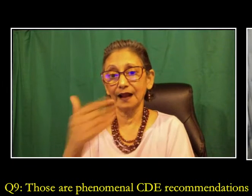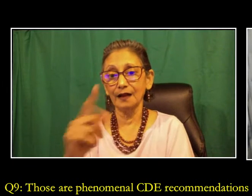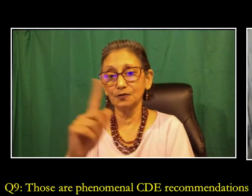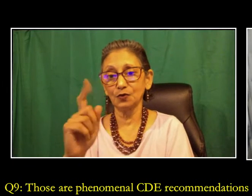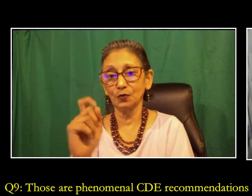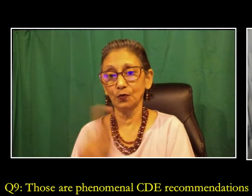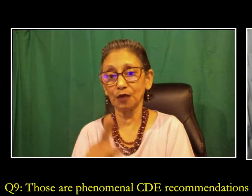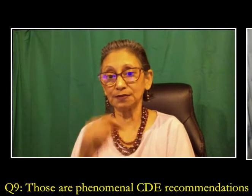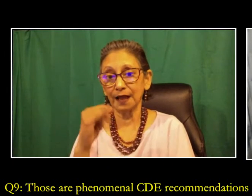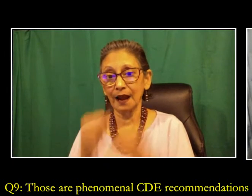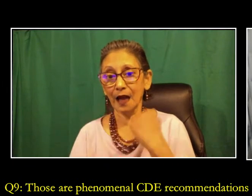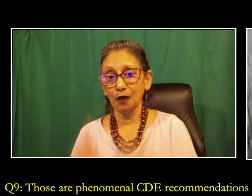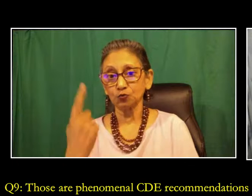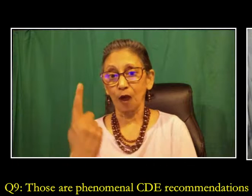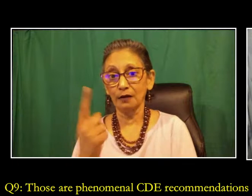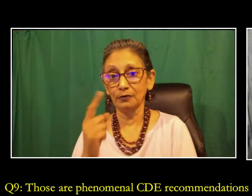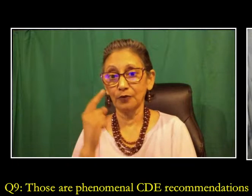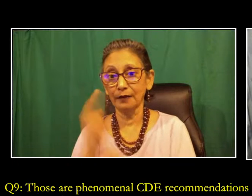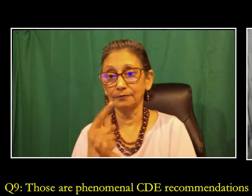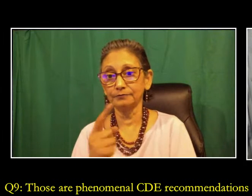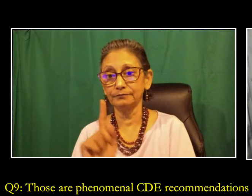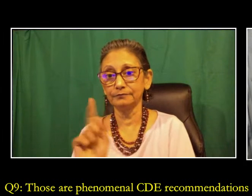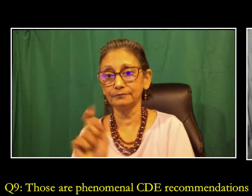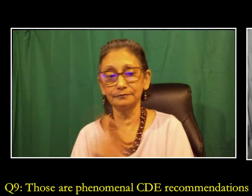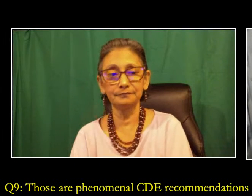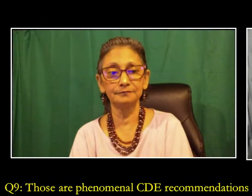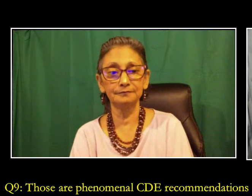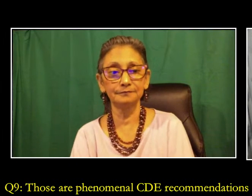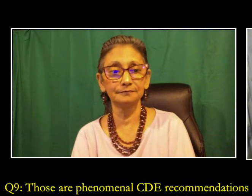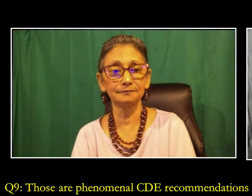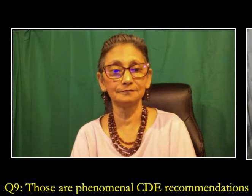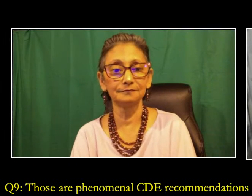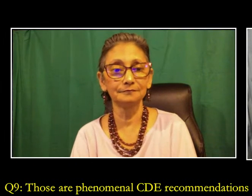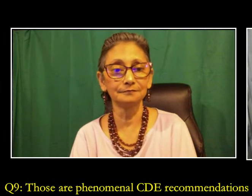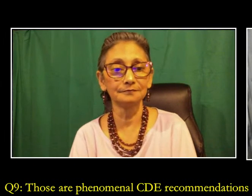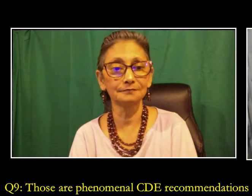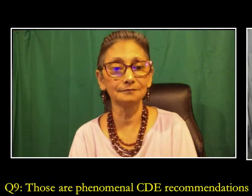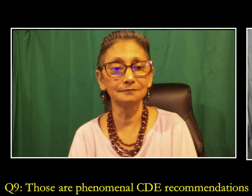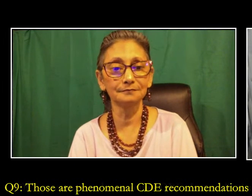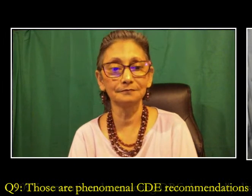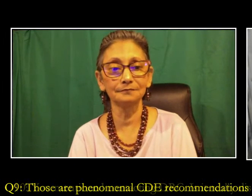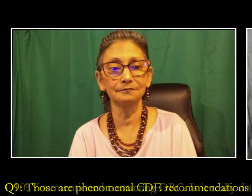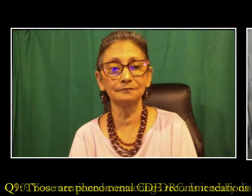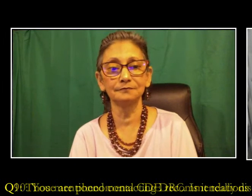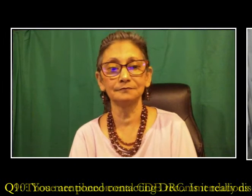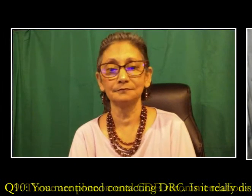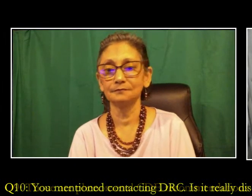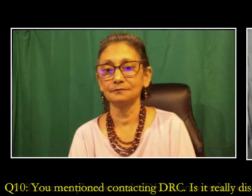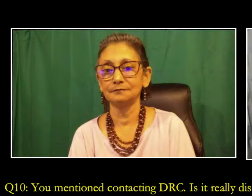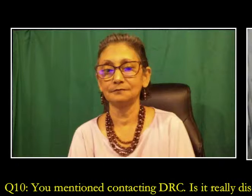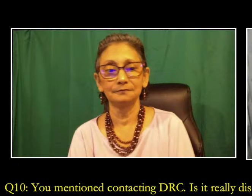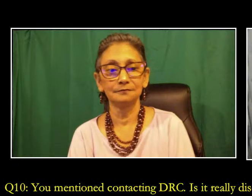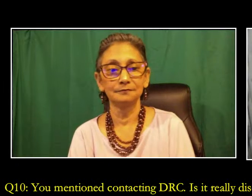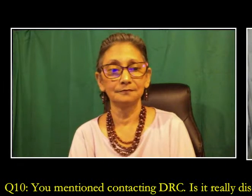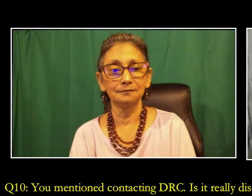very true. And next question, I believe this is our last question.